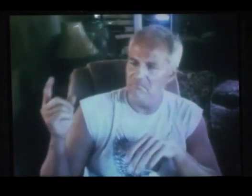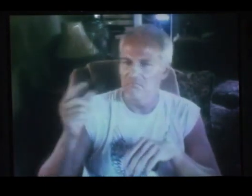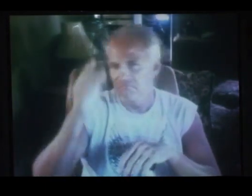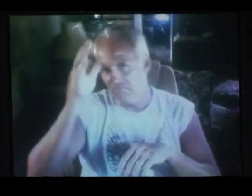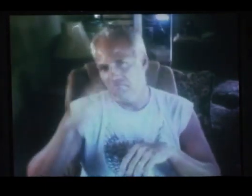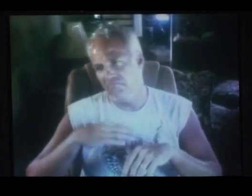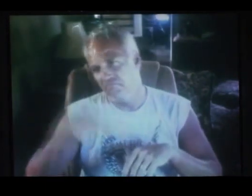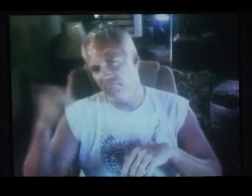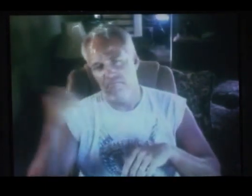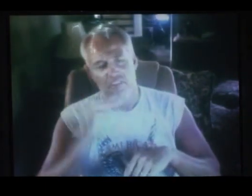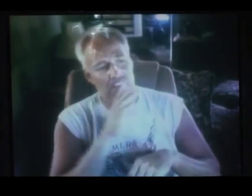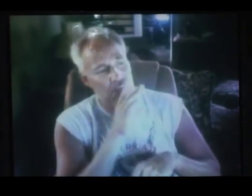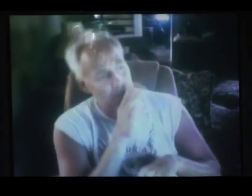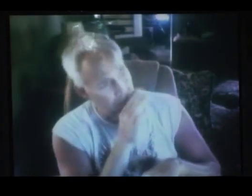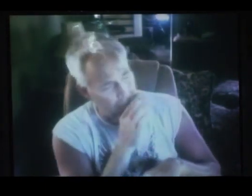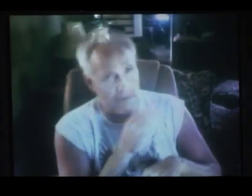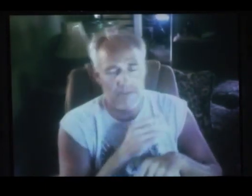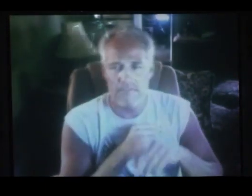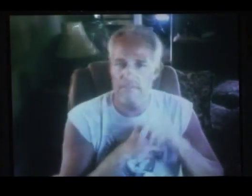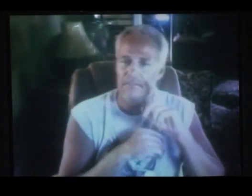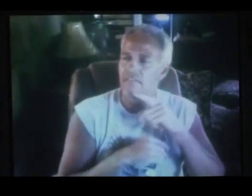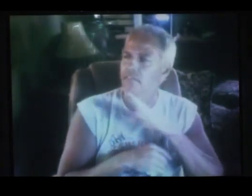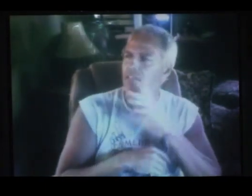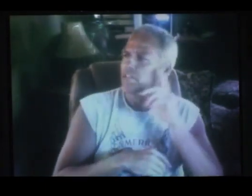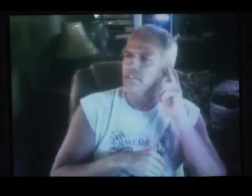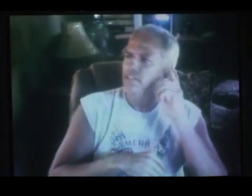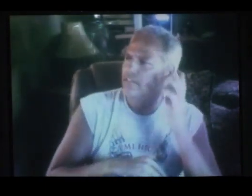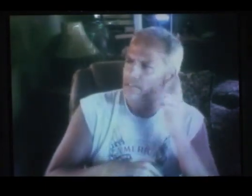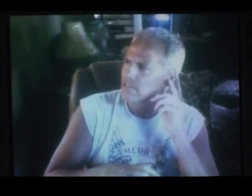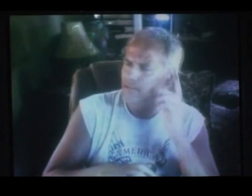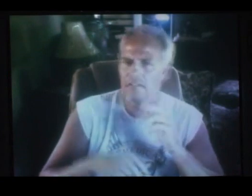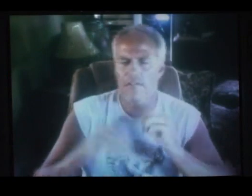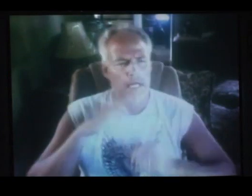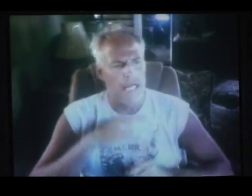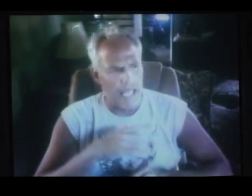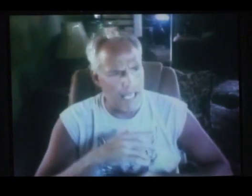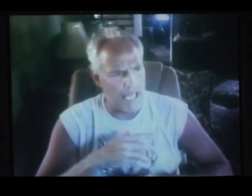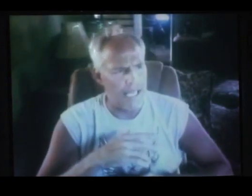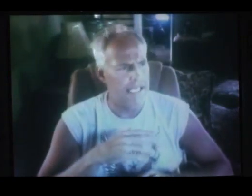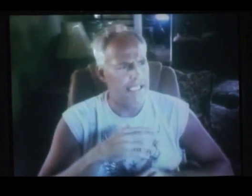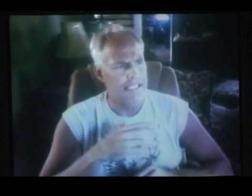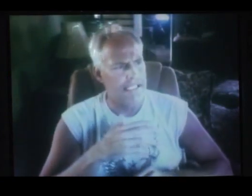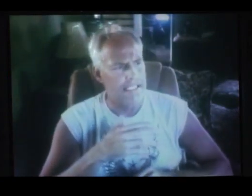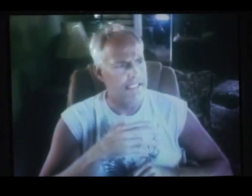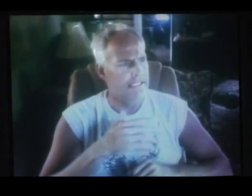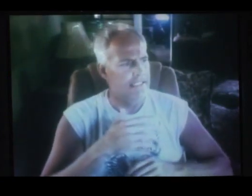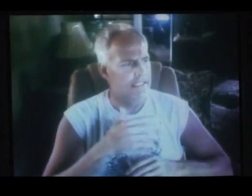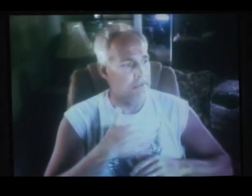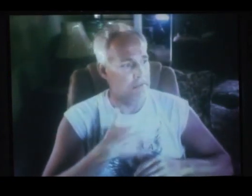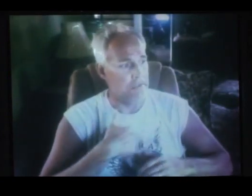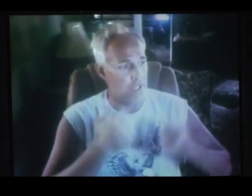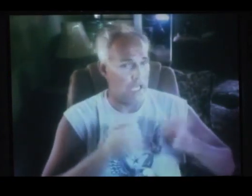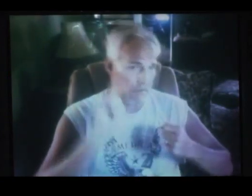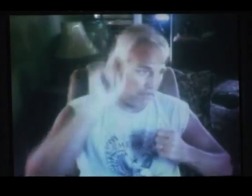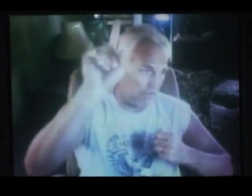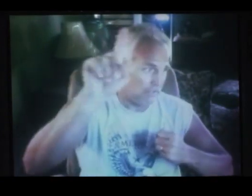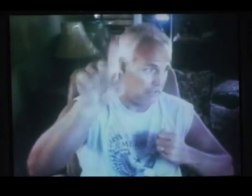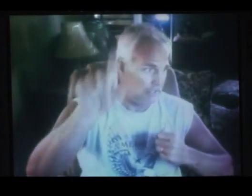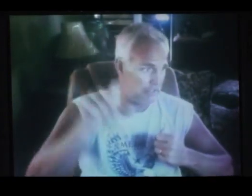up and, you know, starts speaking to him, and he's like, I'm deaf, I can't hear you, he just motions, you know. So the guy's like,